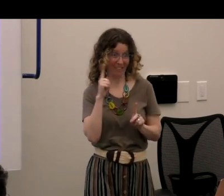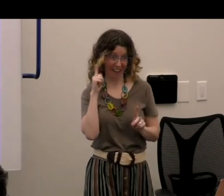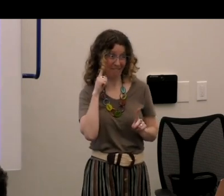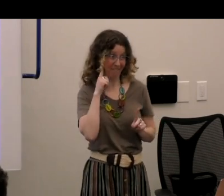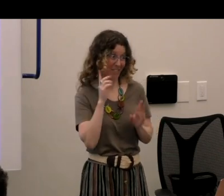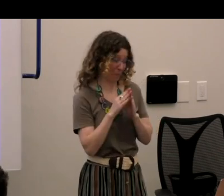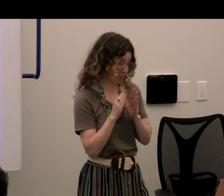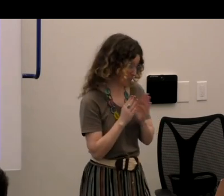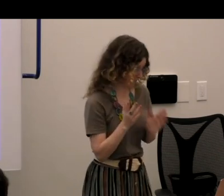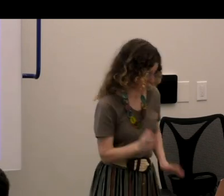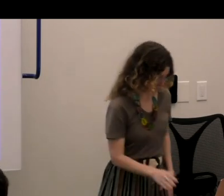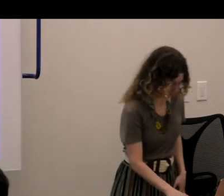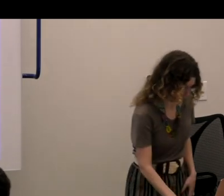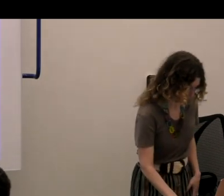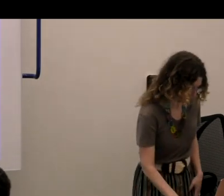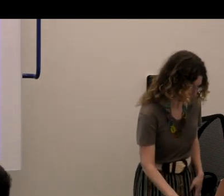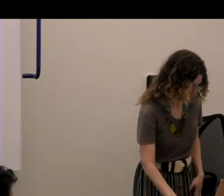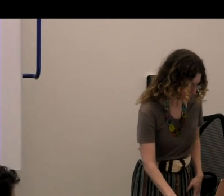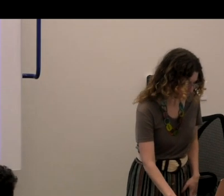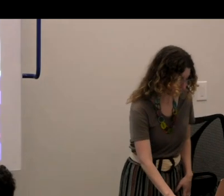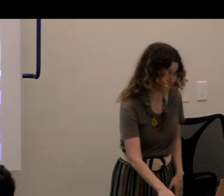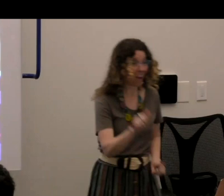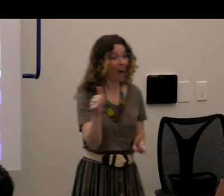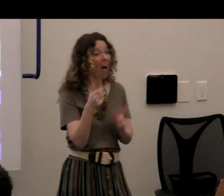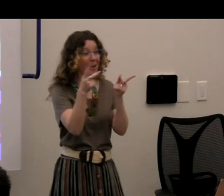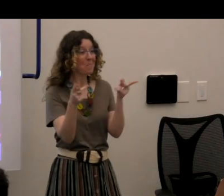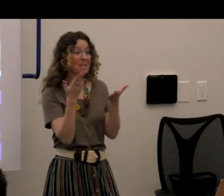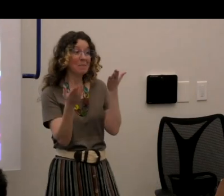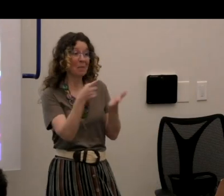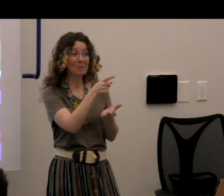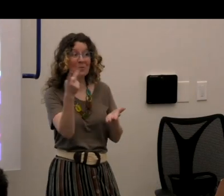lot of visibility for these deaf individuals in the deaf community.